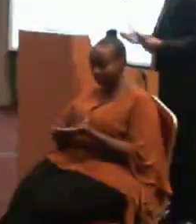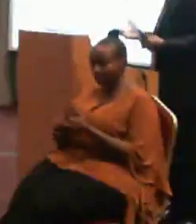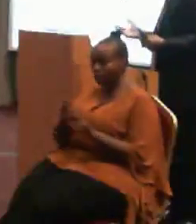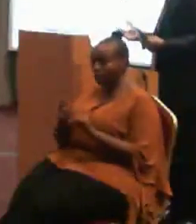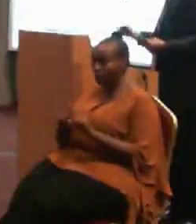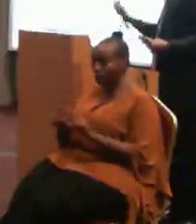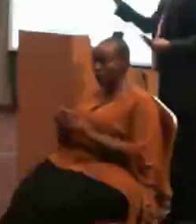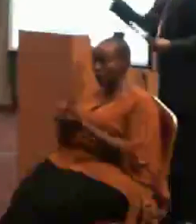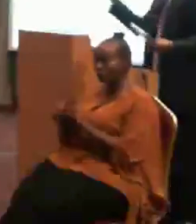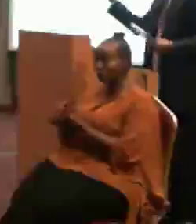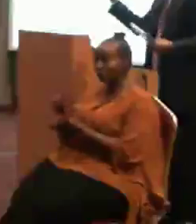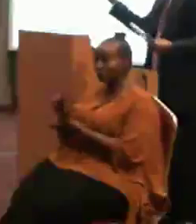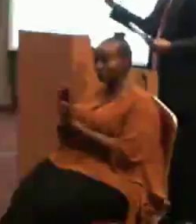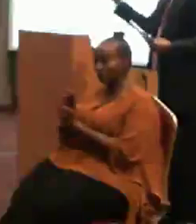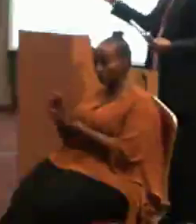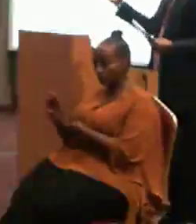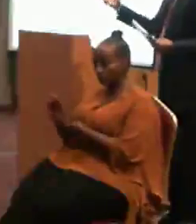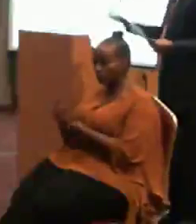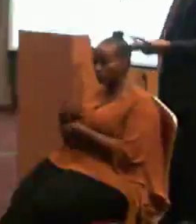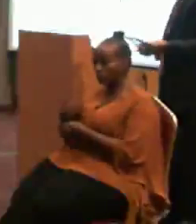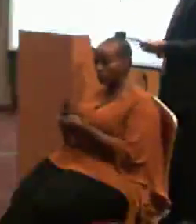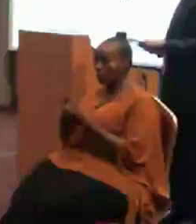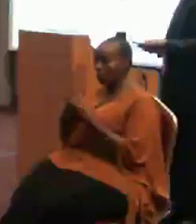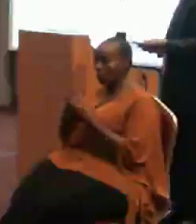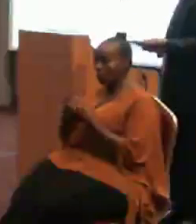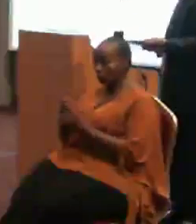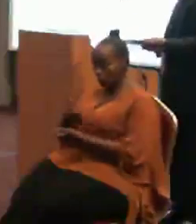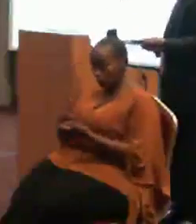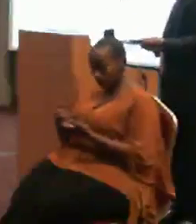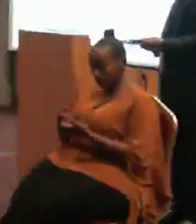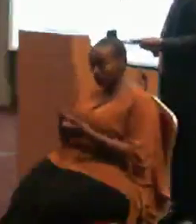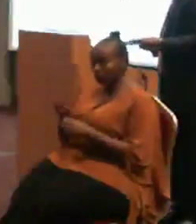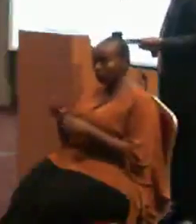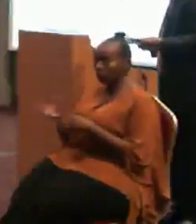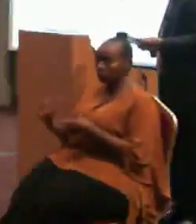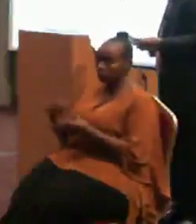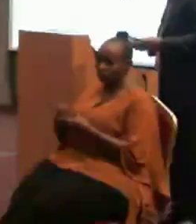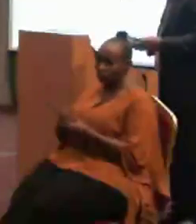billion of that at the moment. So that's the assets that will have to be serviced by the